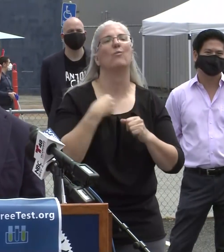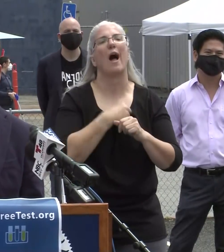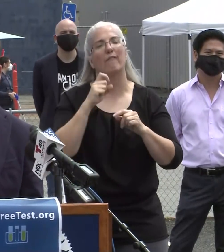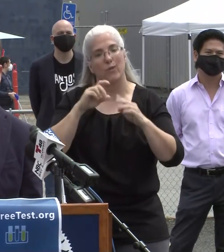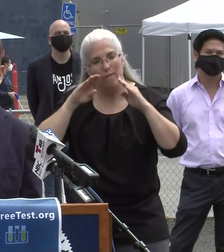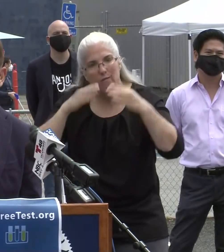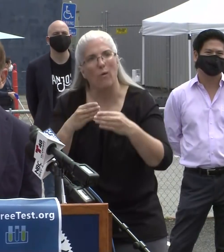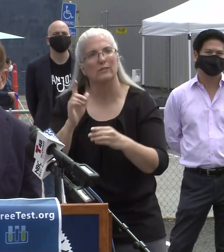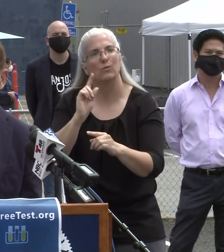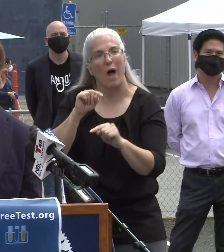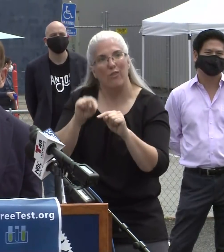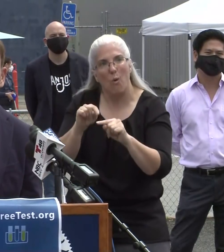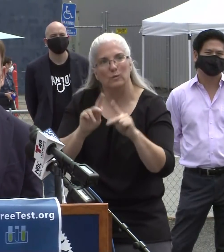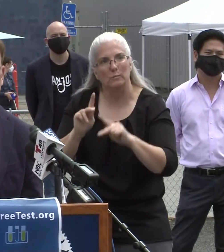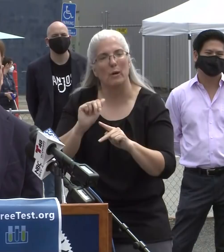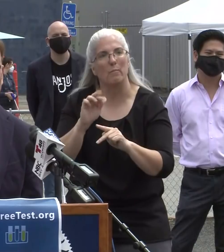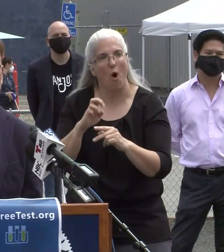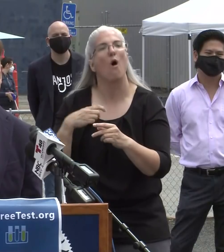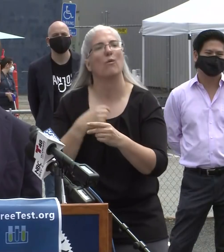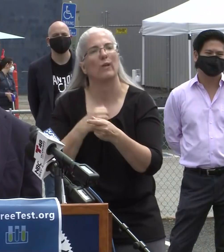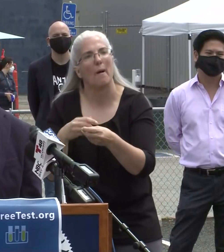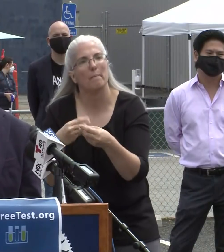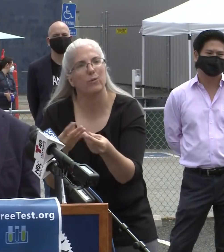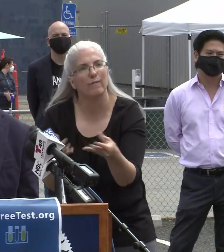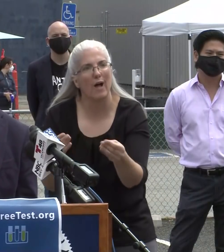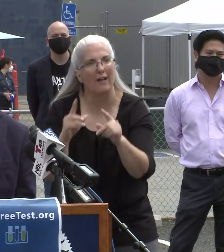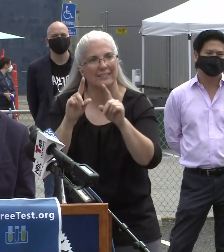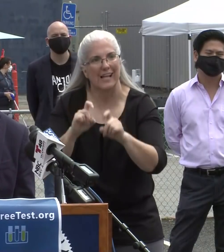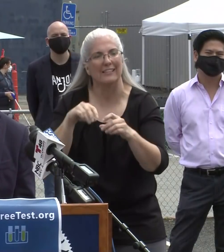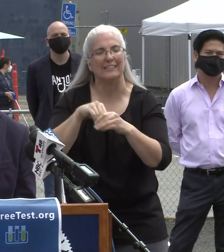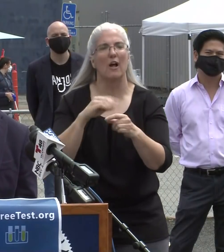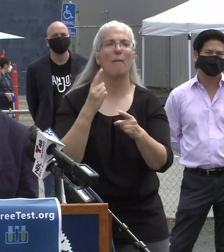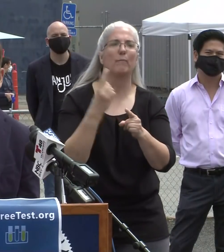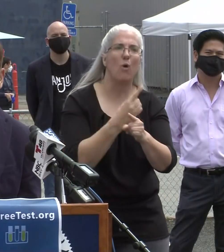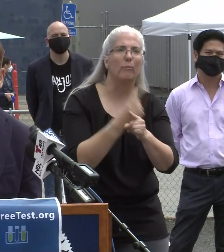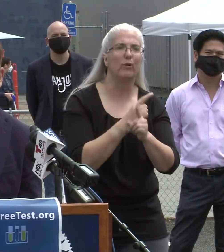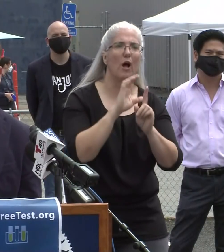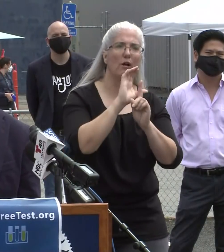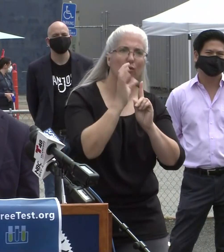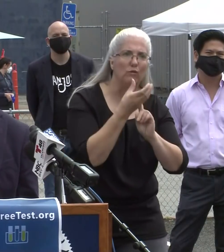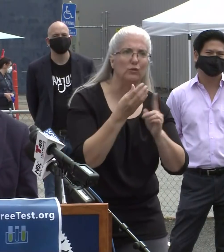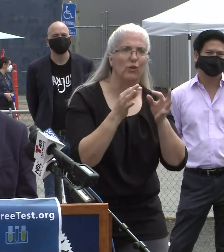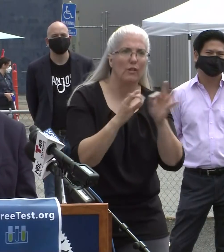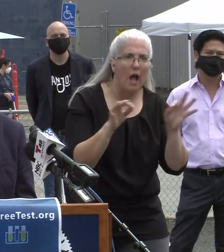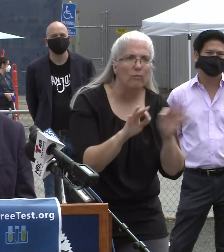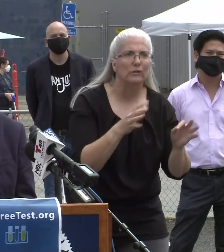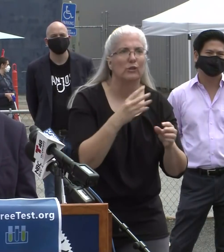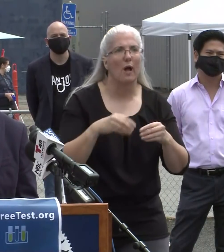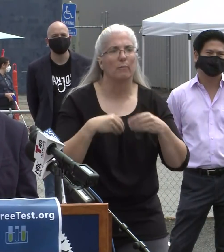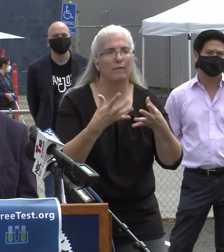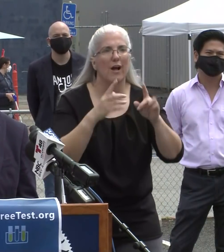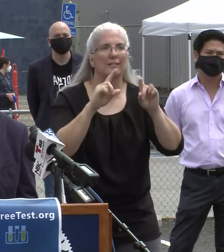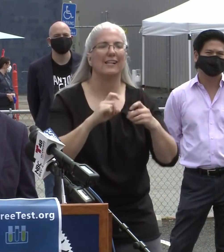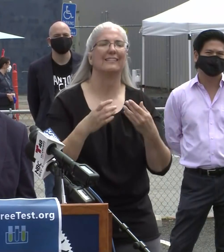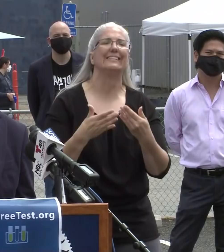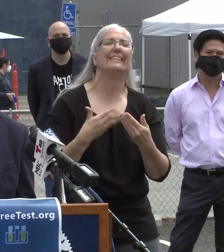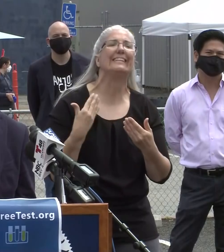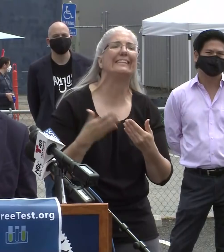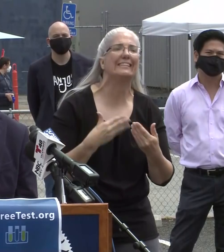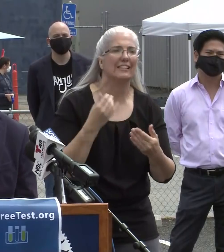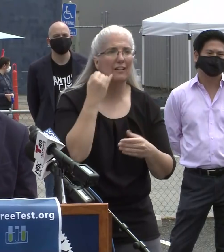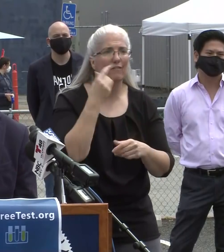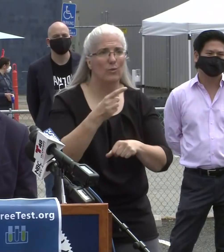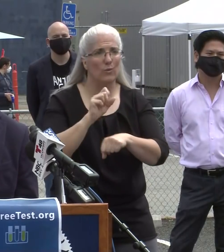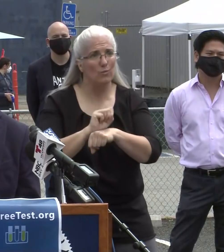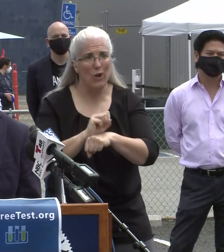the information in appropriate cultural languages and providing testing that's easy. Because again, if you're working, maybe you can't get off work